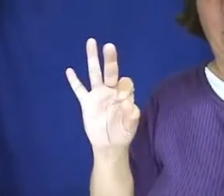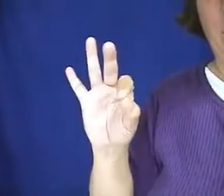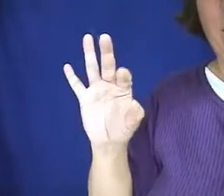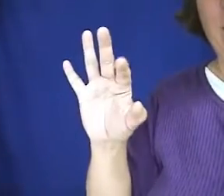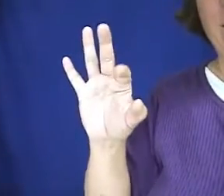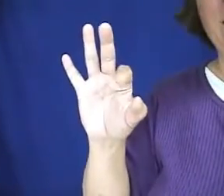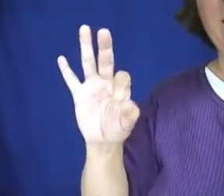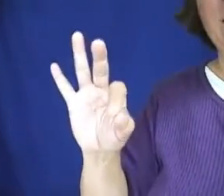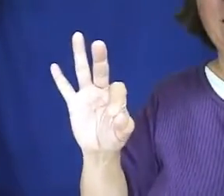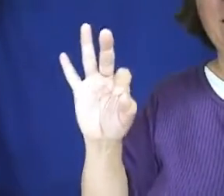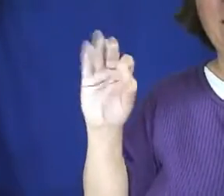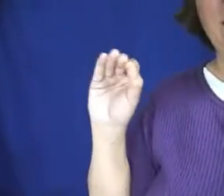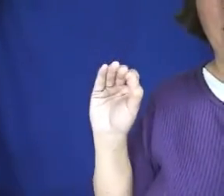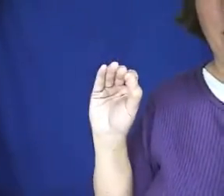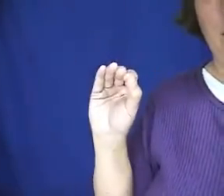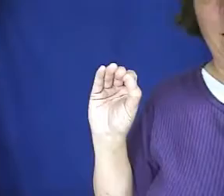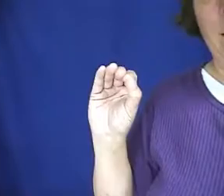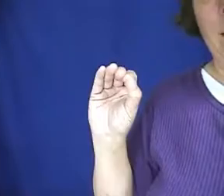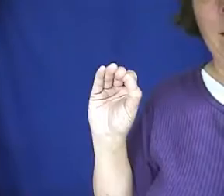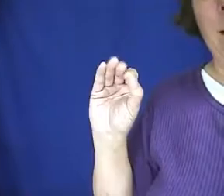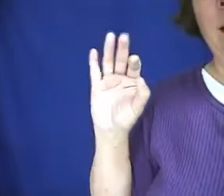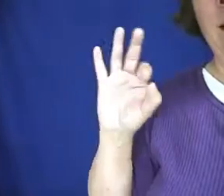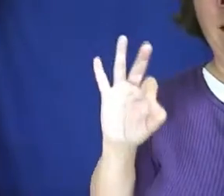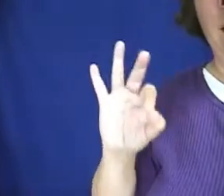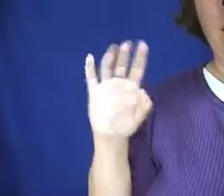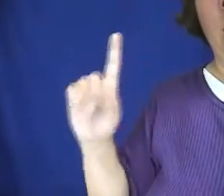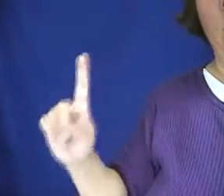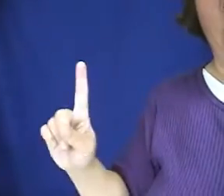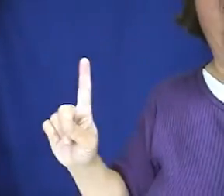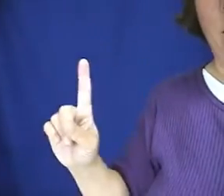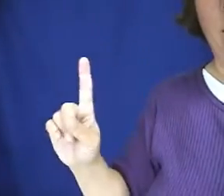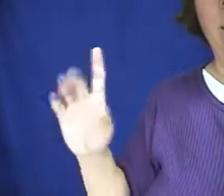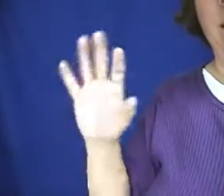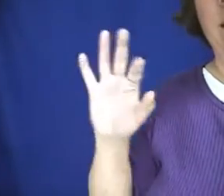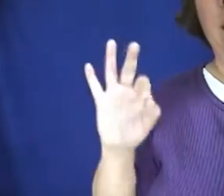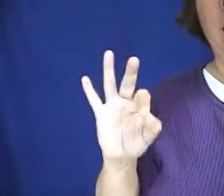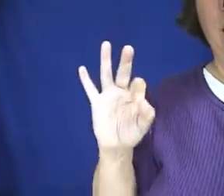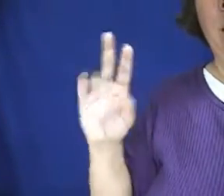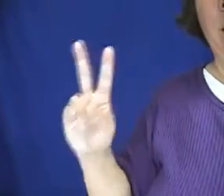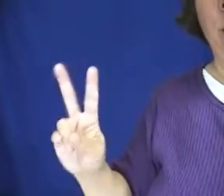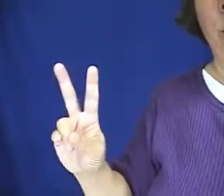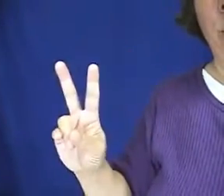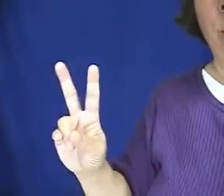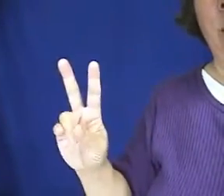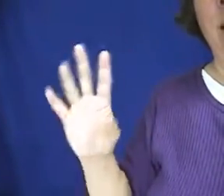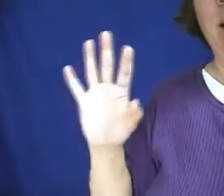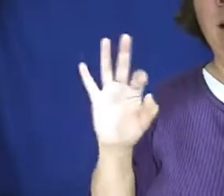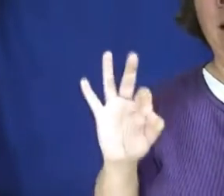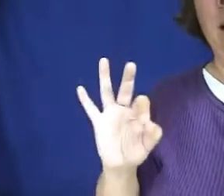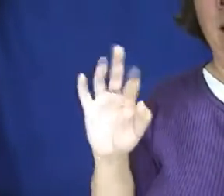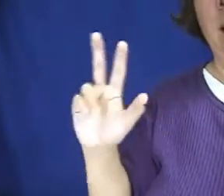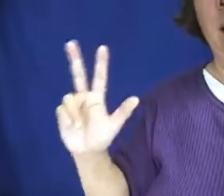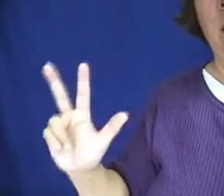89, 90, 91, 92,